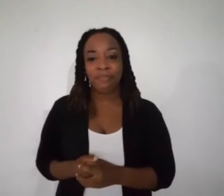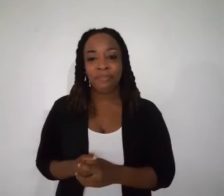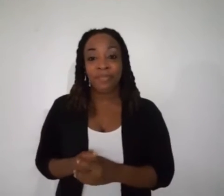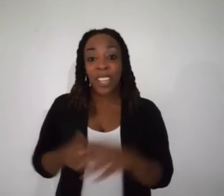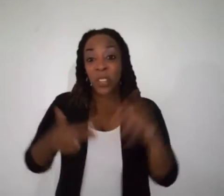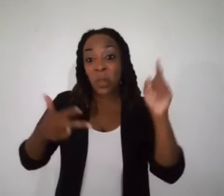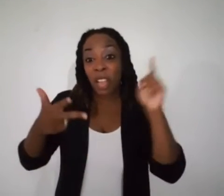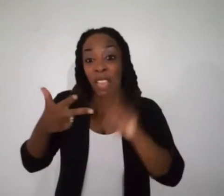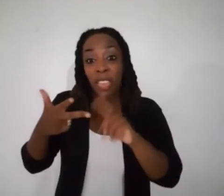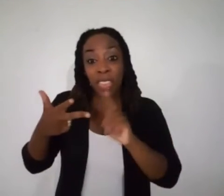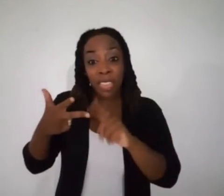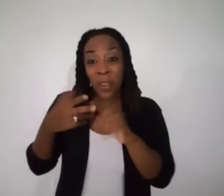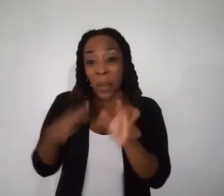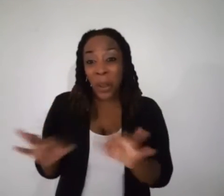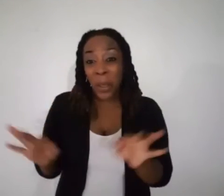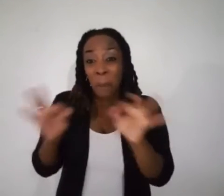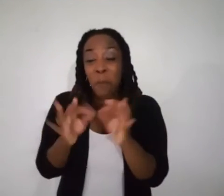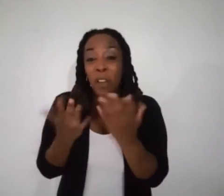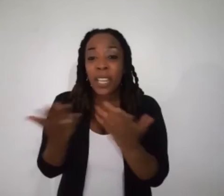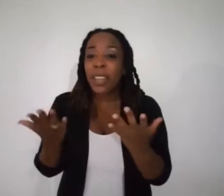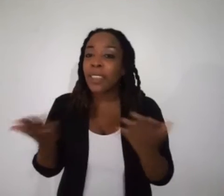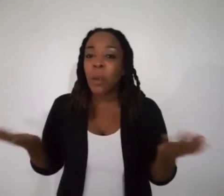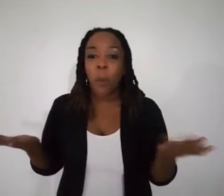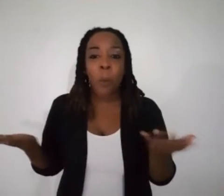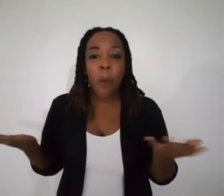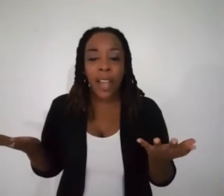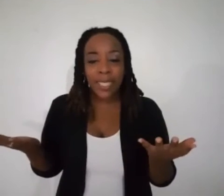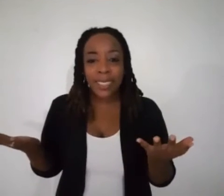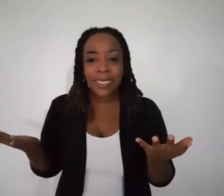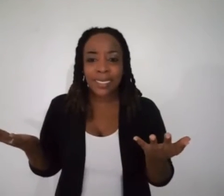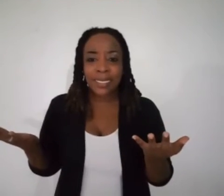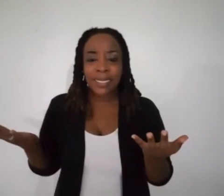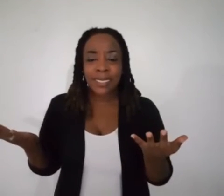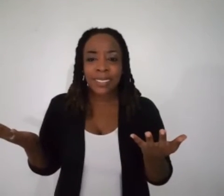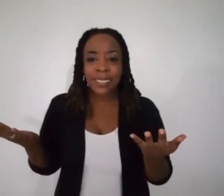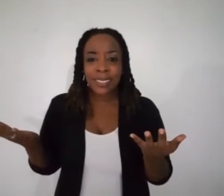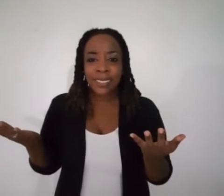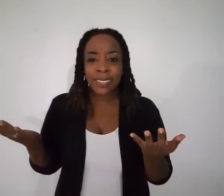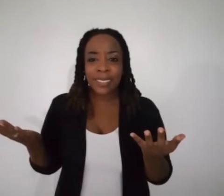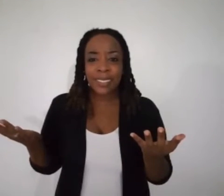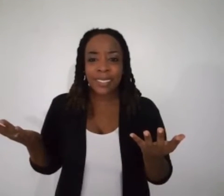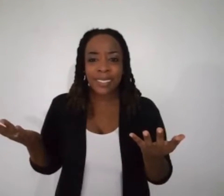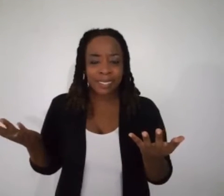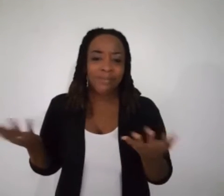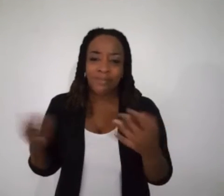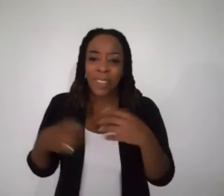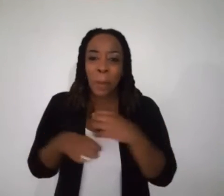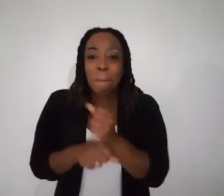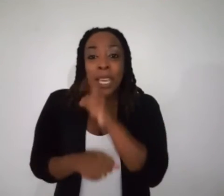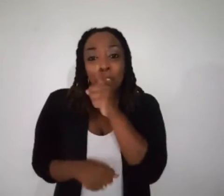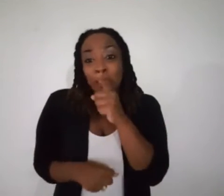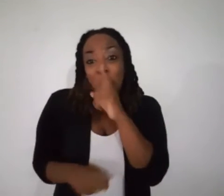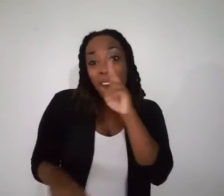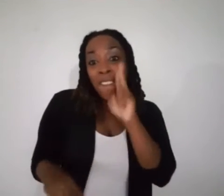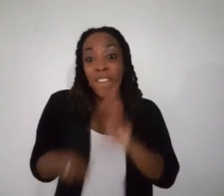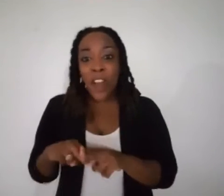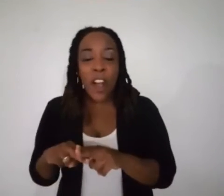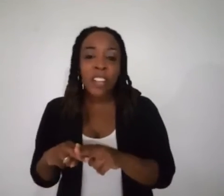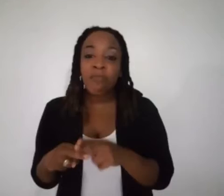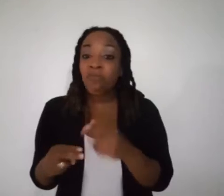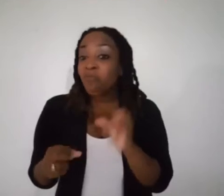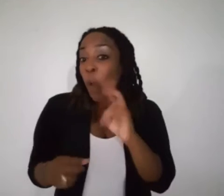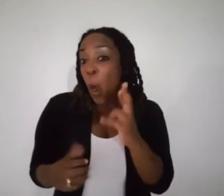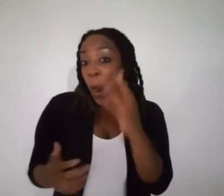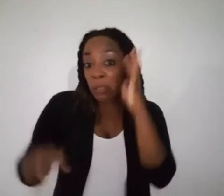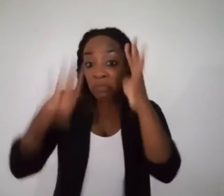about talking with your child about coronavirus is to make it fun and make it a game. So if you want your child to